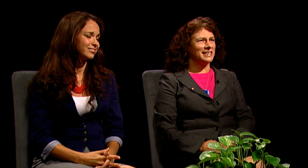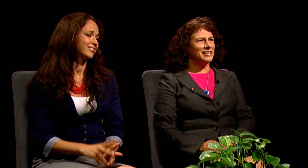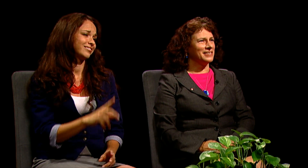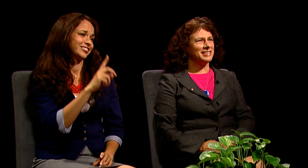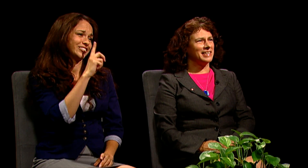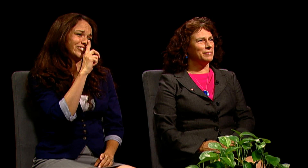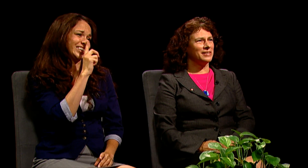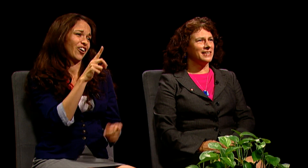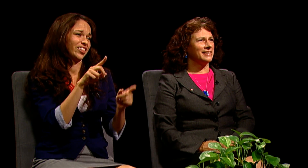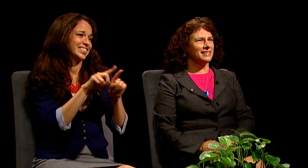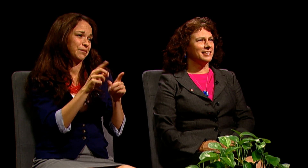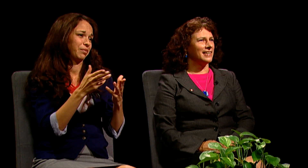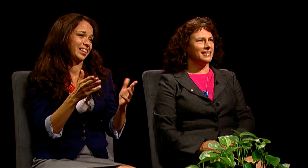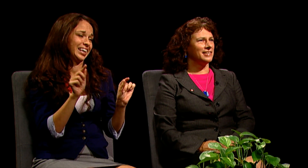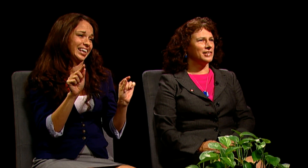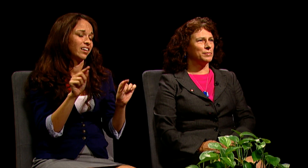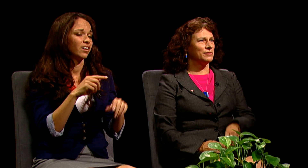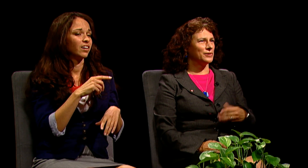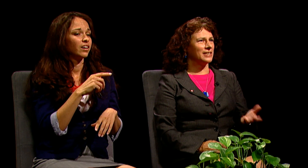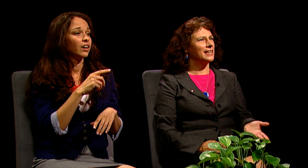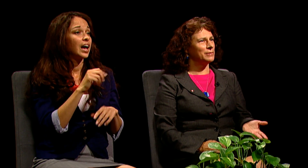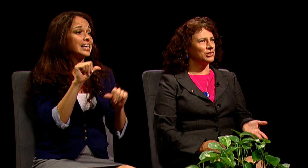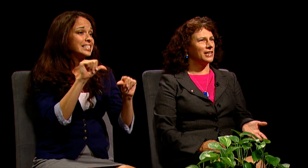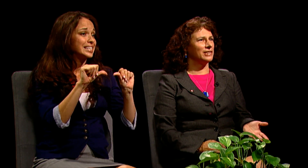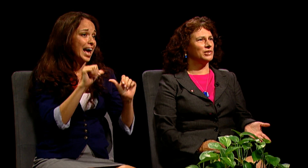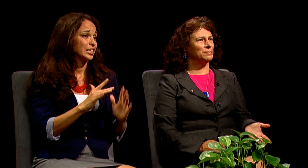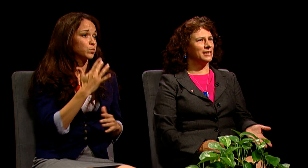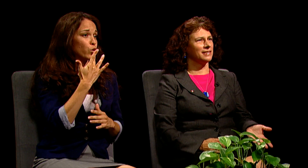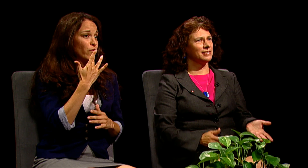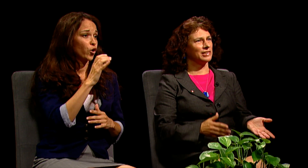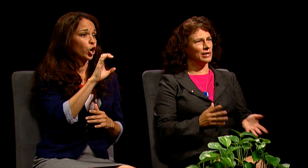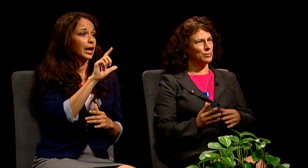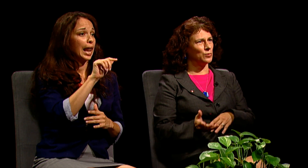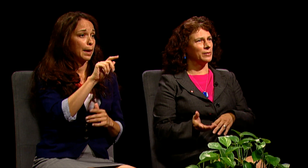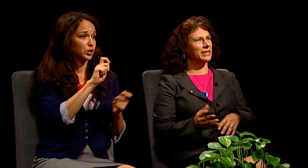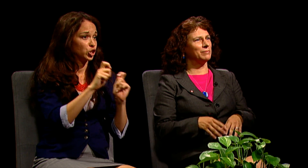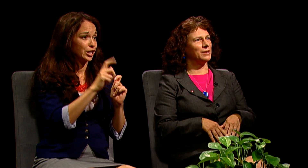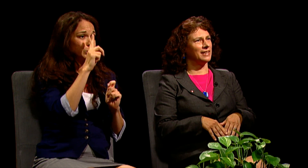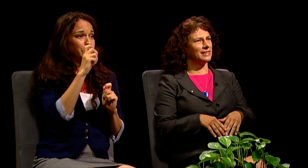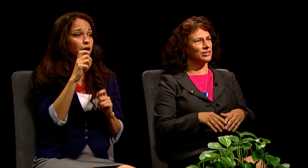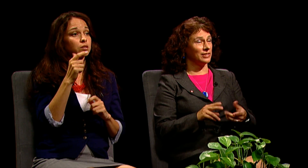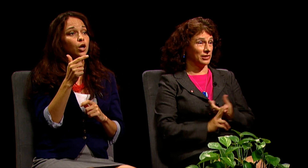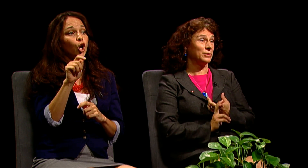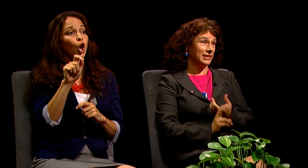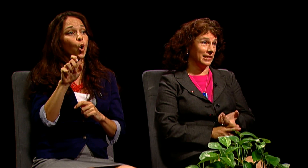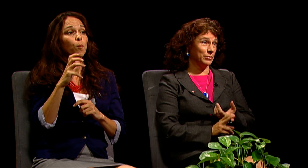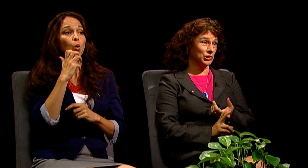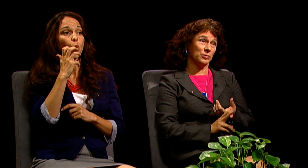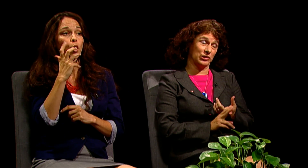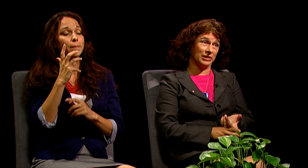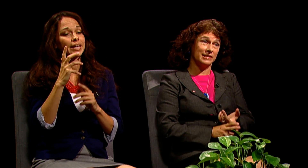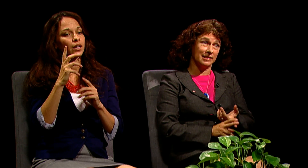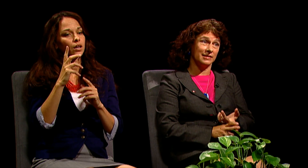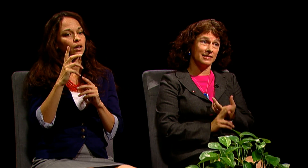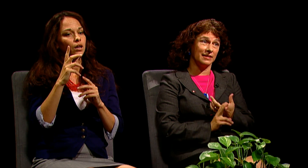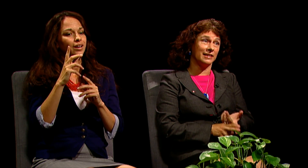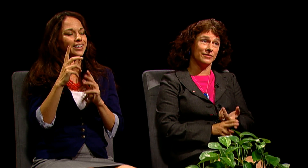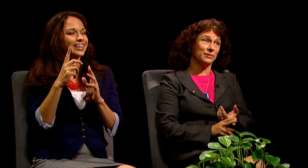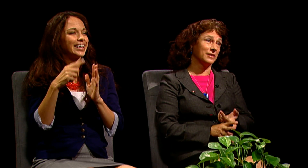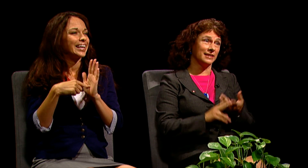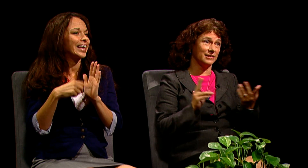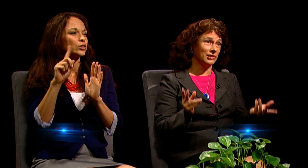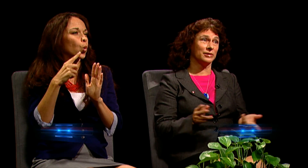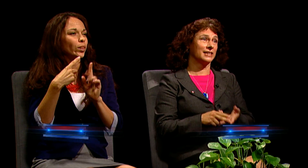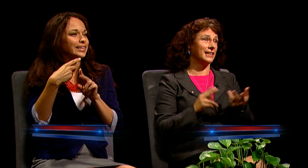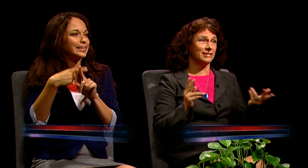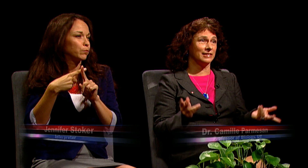They really are the same thing. The scientists prefer climate change because global warming implies it's only temperature, which it isn't. It's a lot of